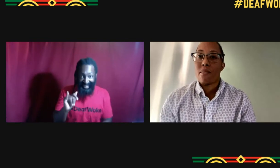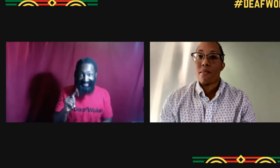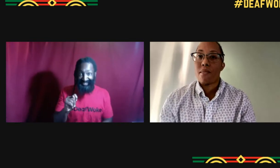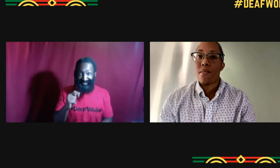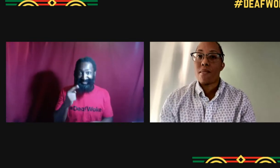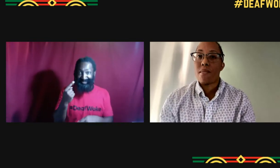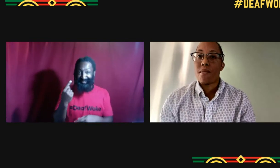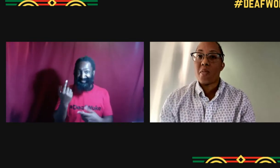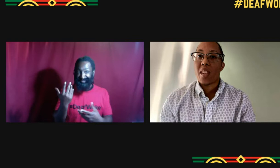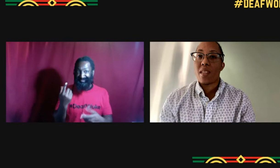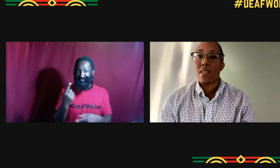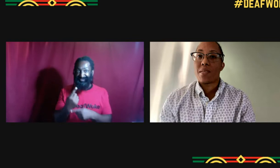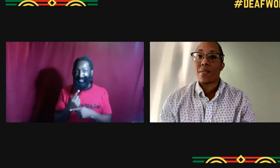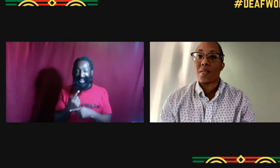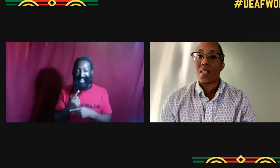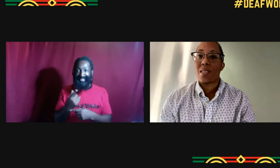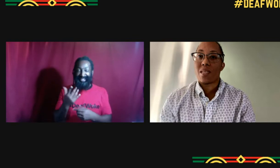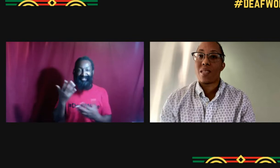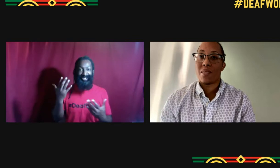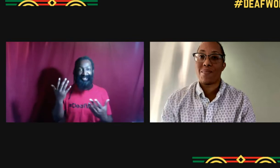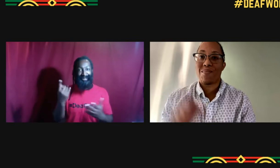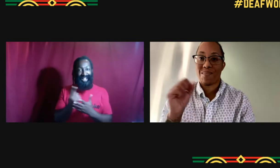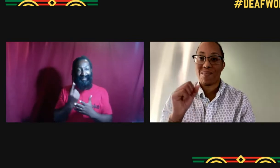The point is as long as you